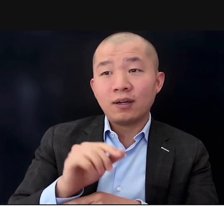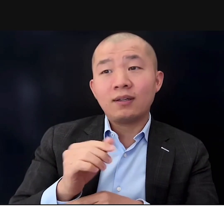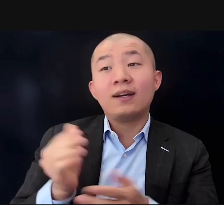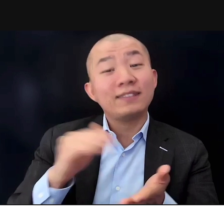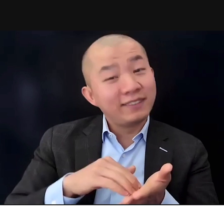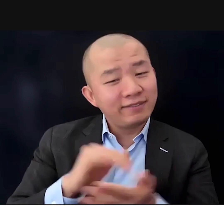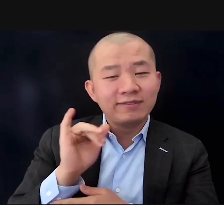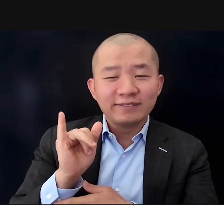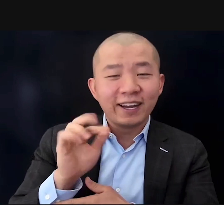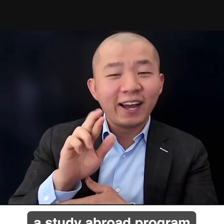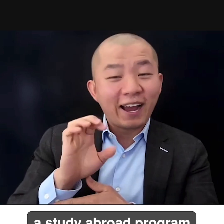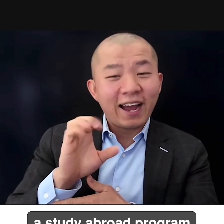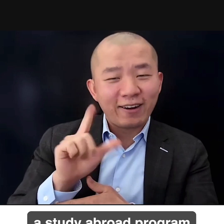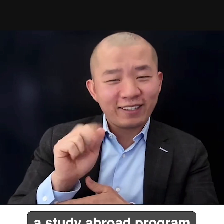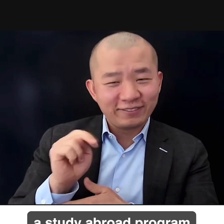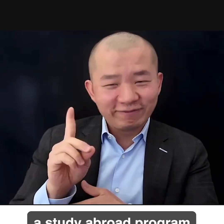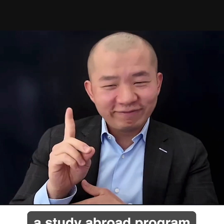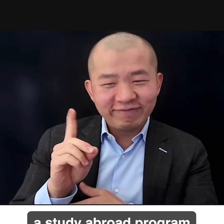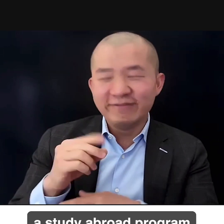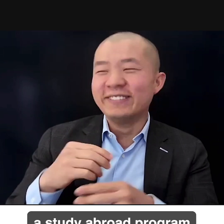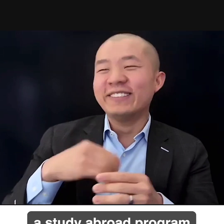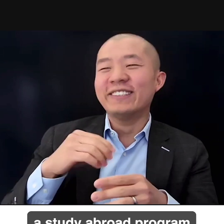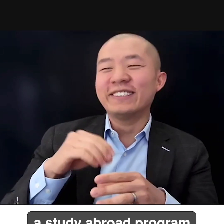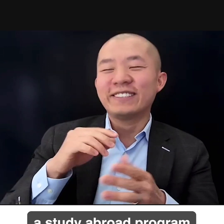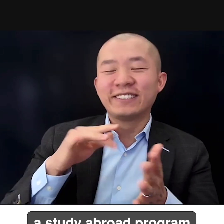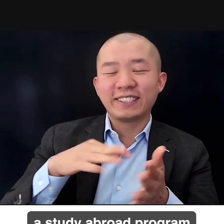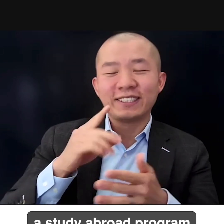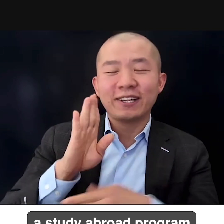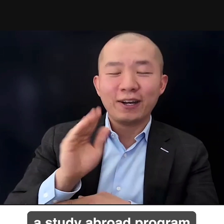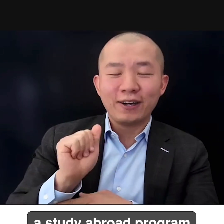enough, a study abroad program in Ireland.